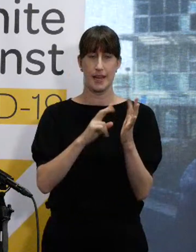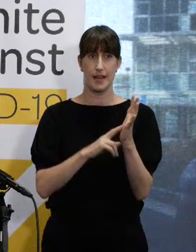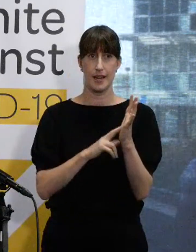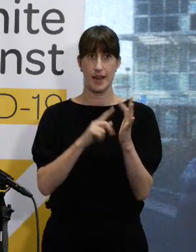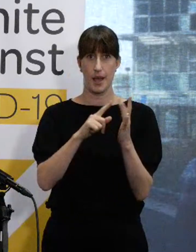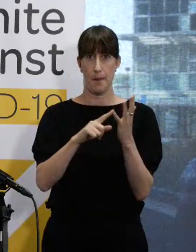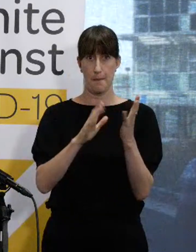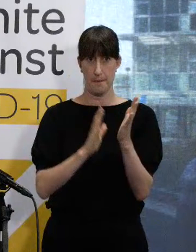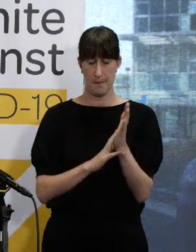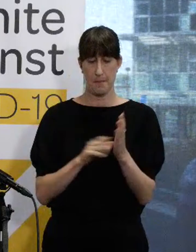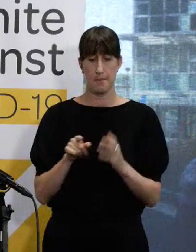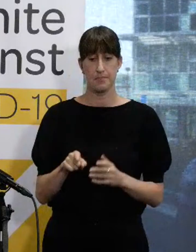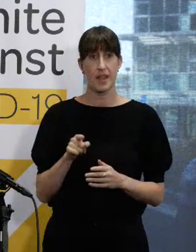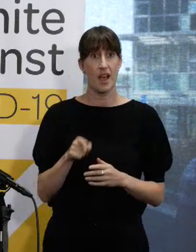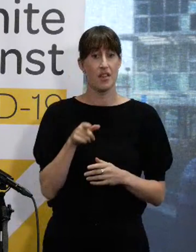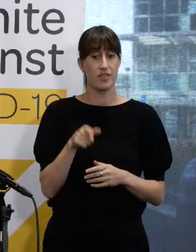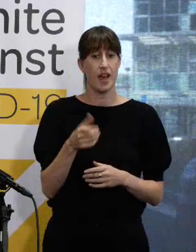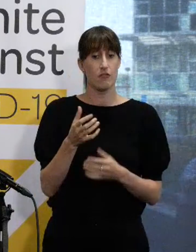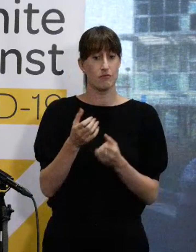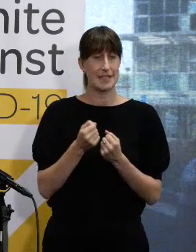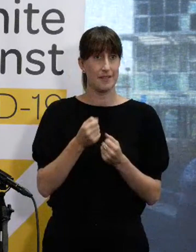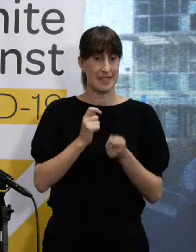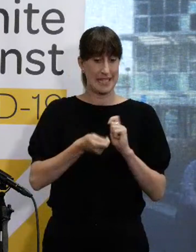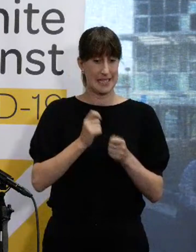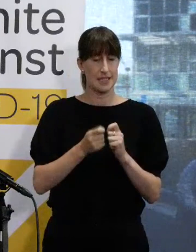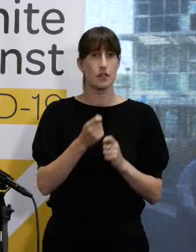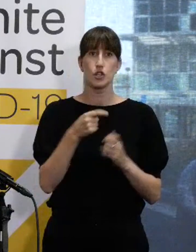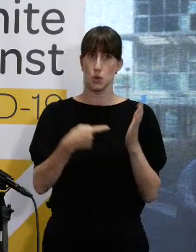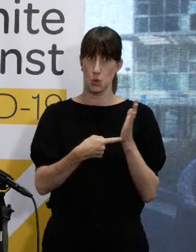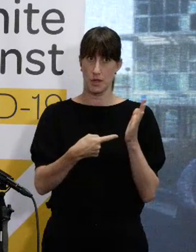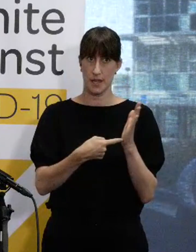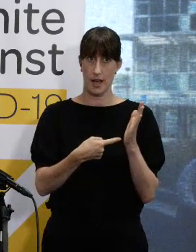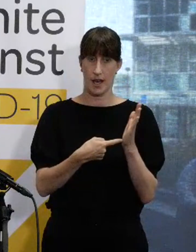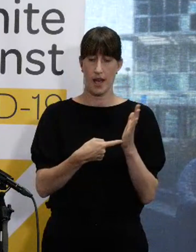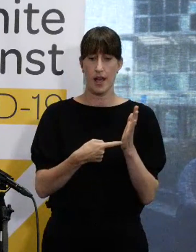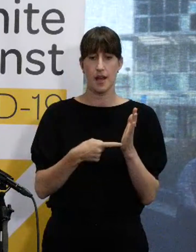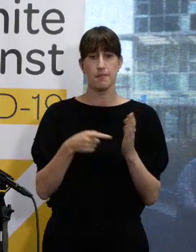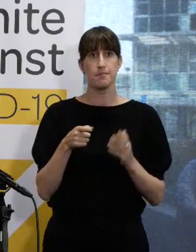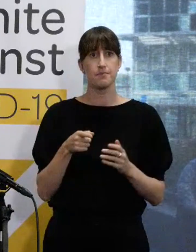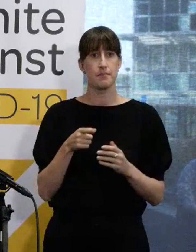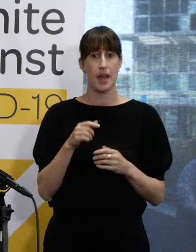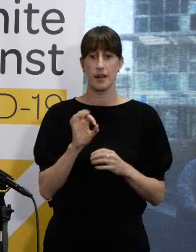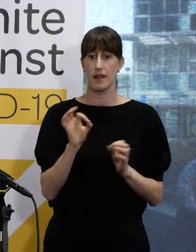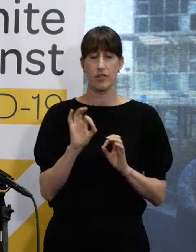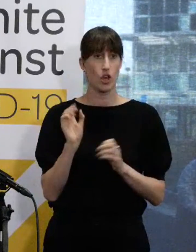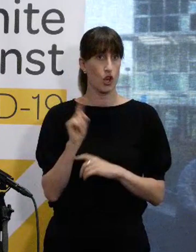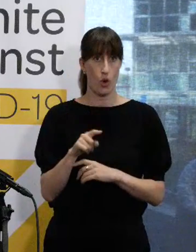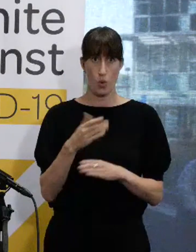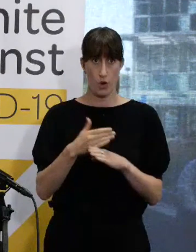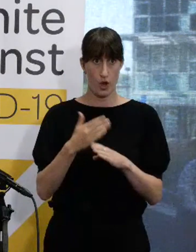is reporting having had a sore throat 4 days ago, and this person has not yet been vaccinated.